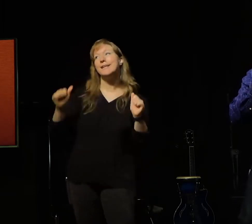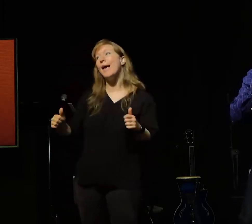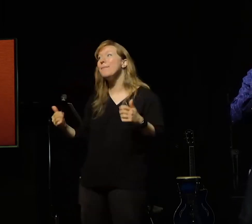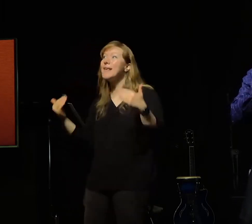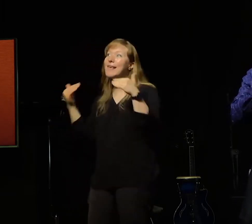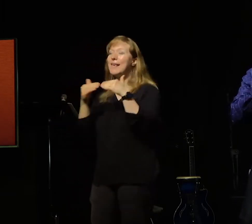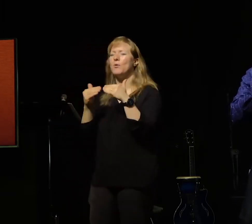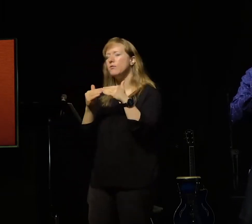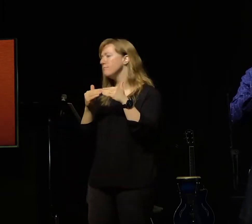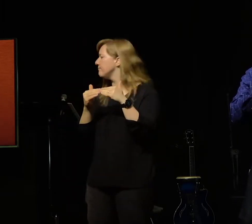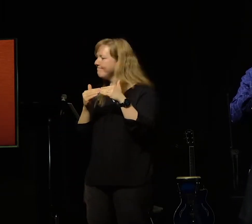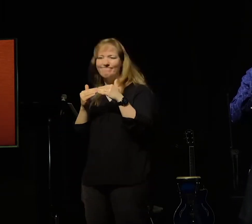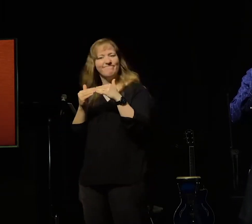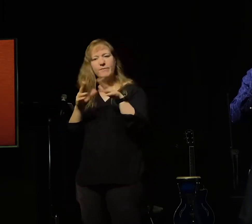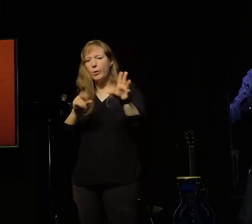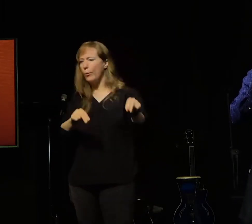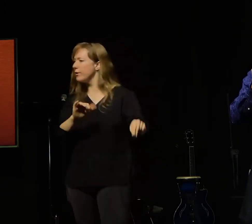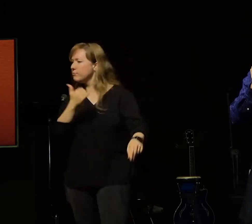No.